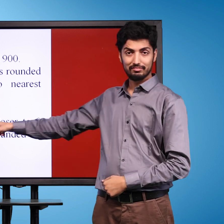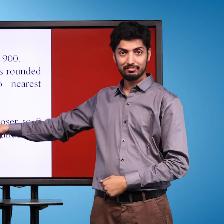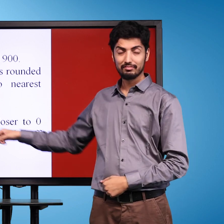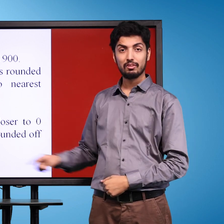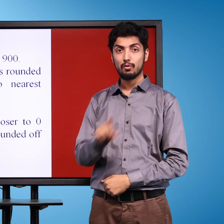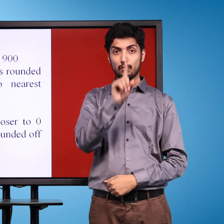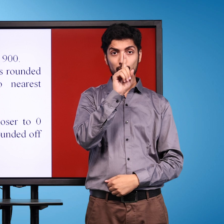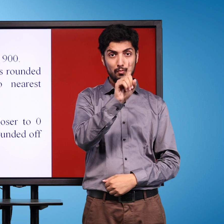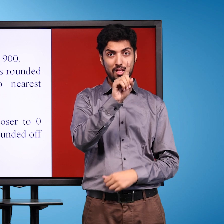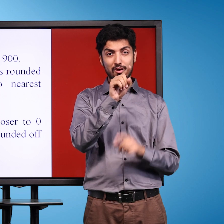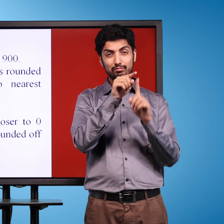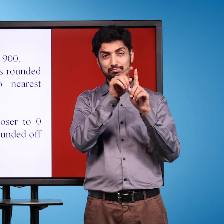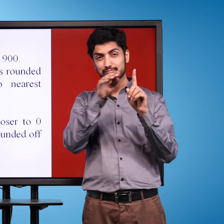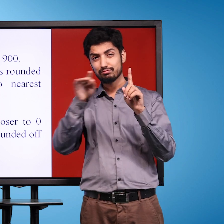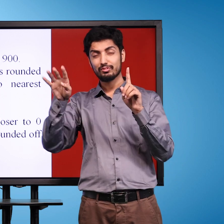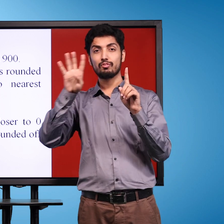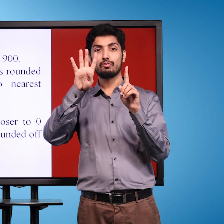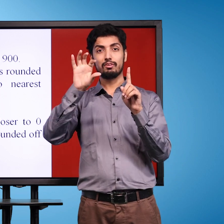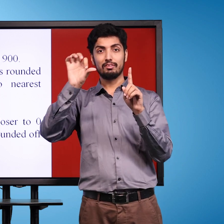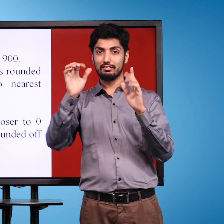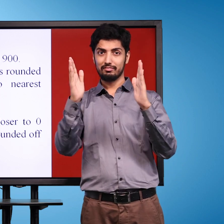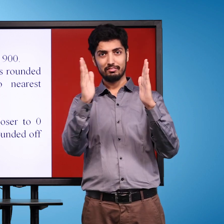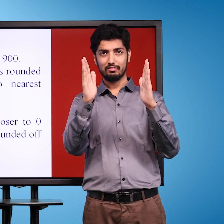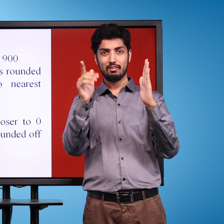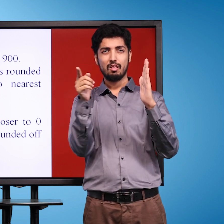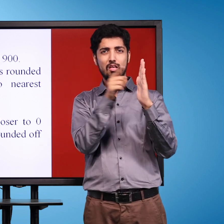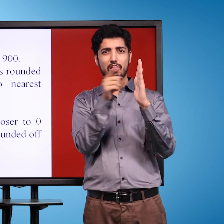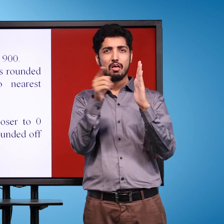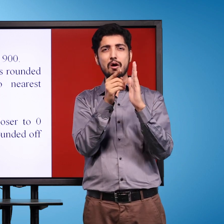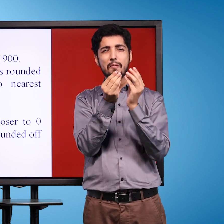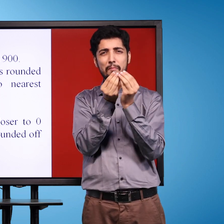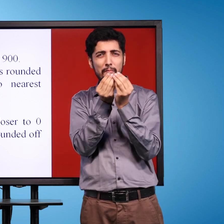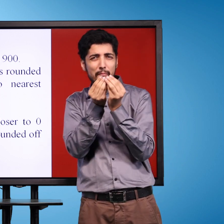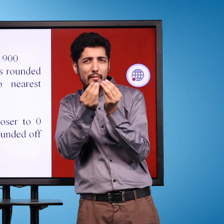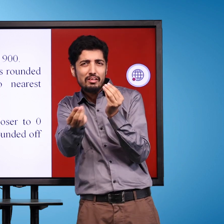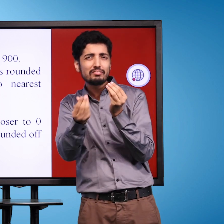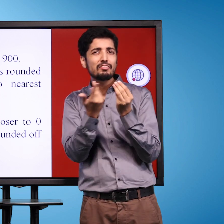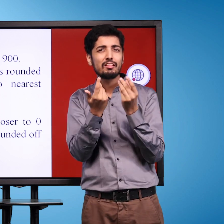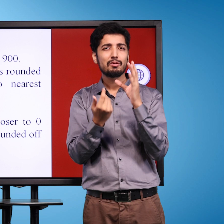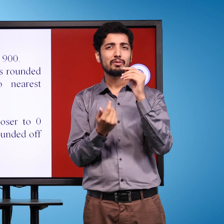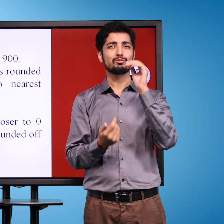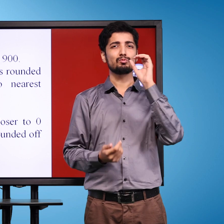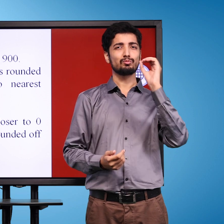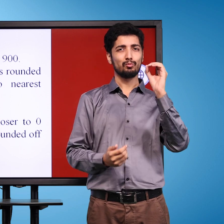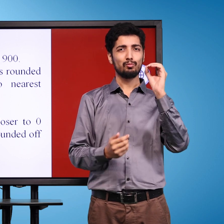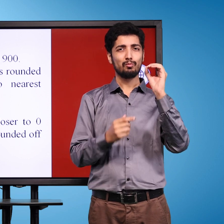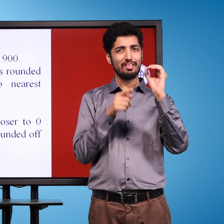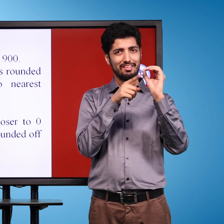Numbers 1 to 49 are closer to 0 than to 100, and so are rounded off to